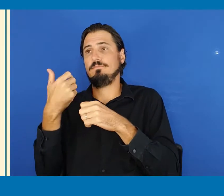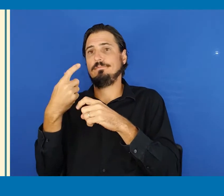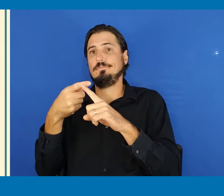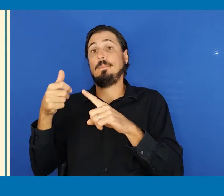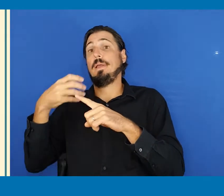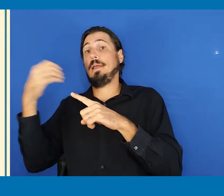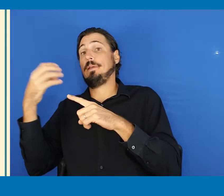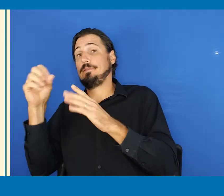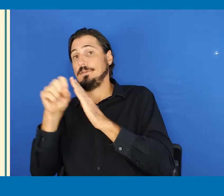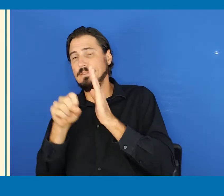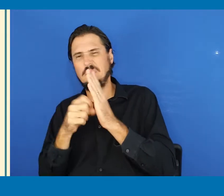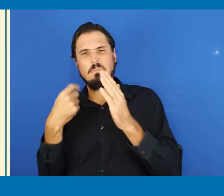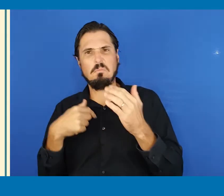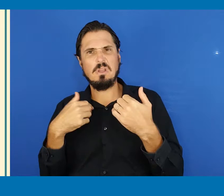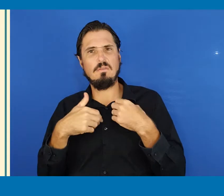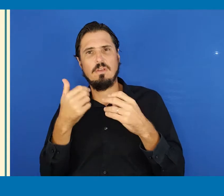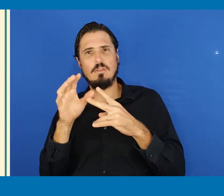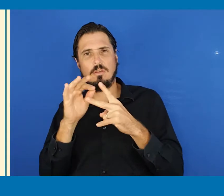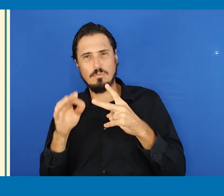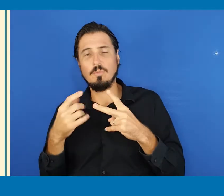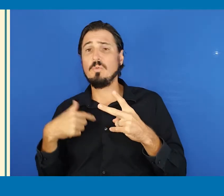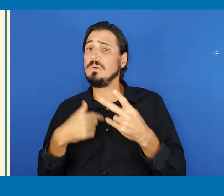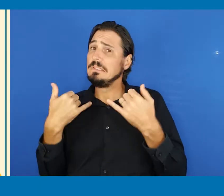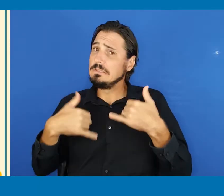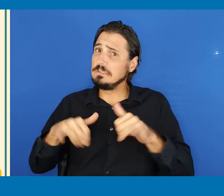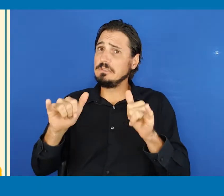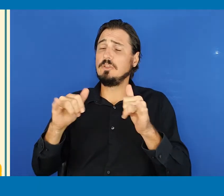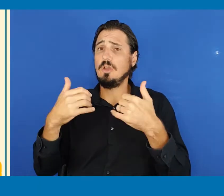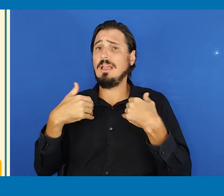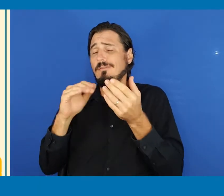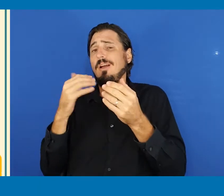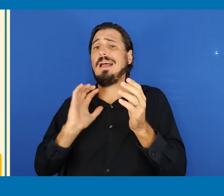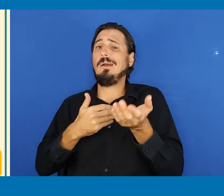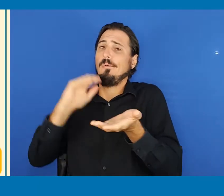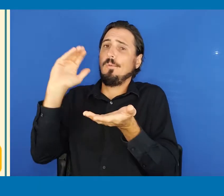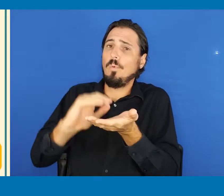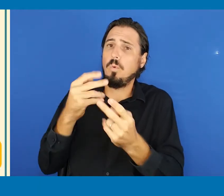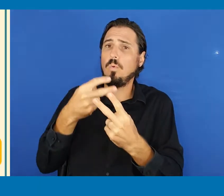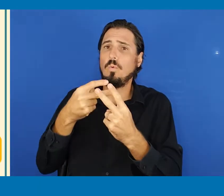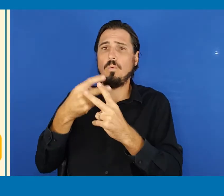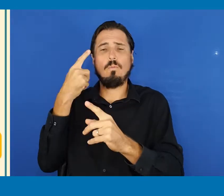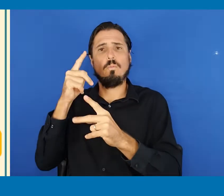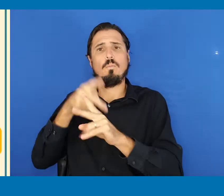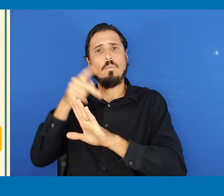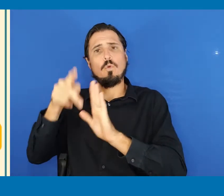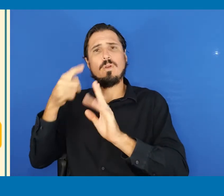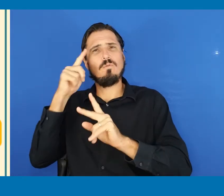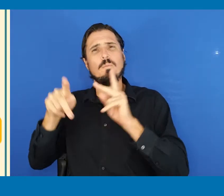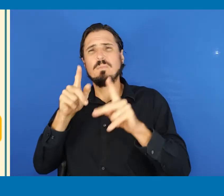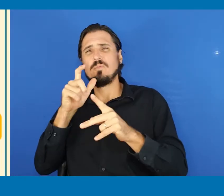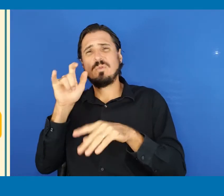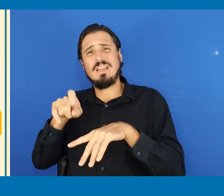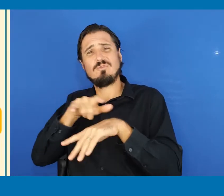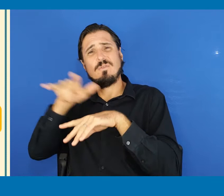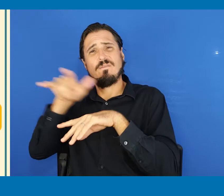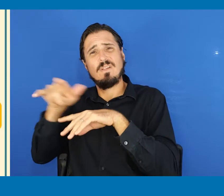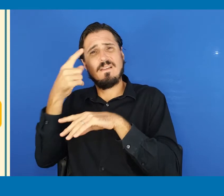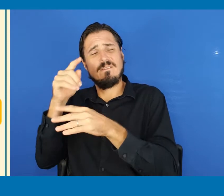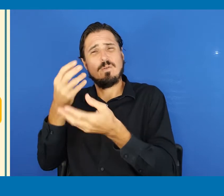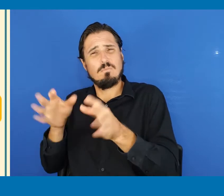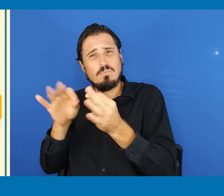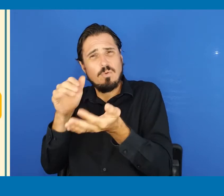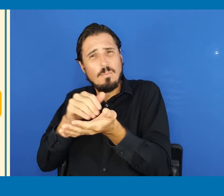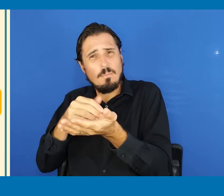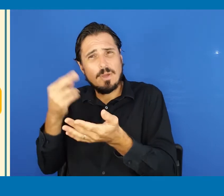out-of-state traveler. Additionally, our modified quarantine program remains in effect for essential workers or those who